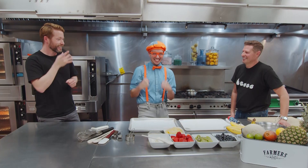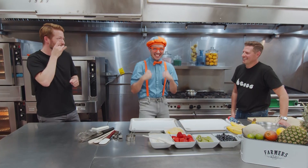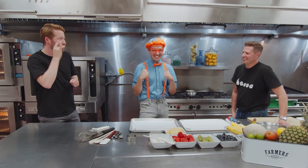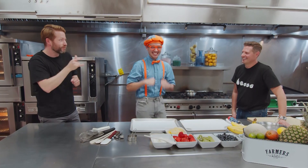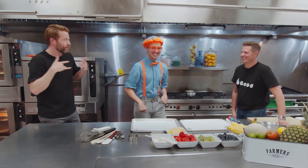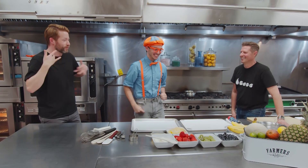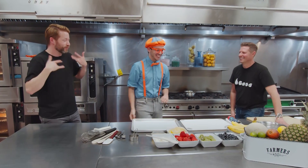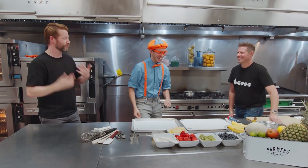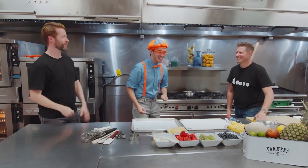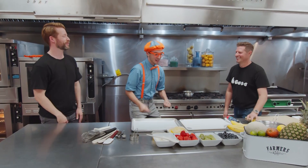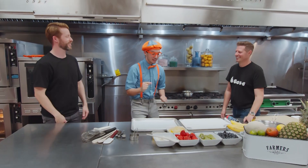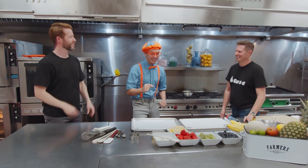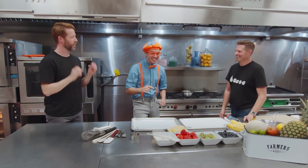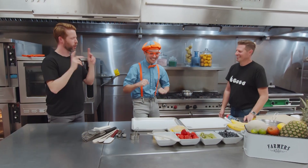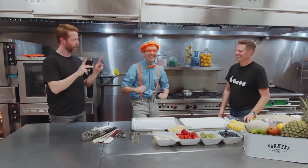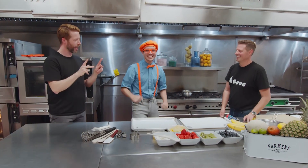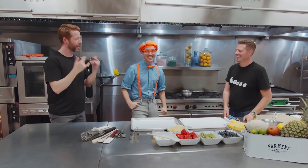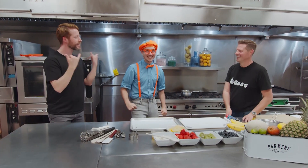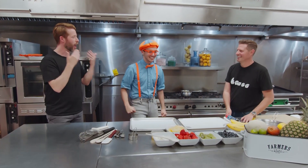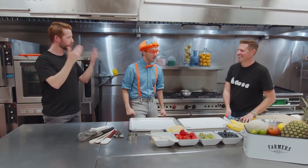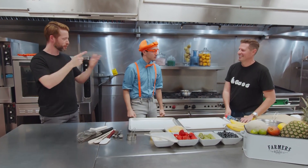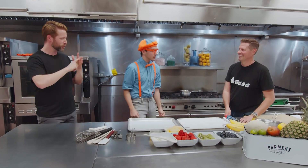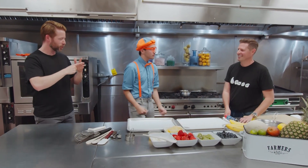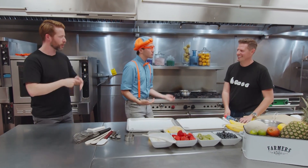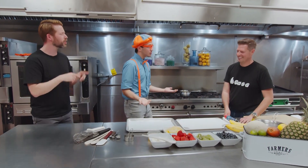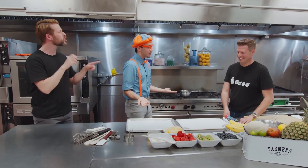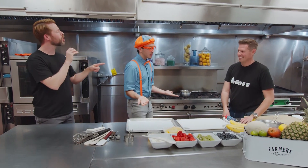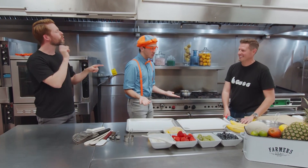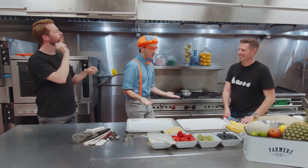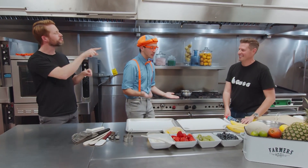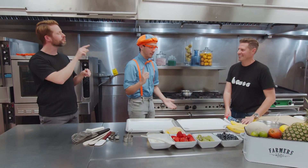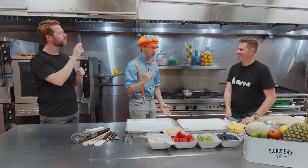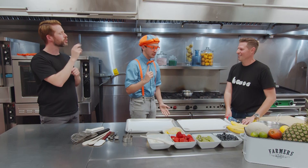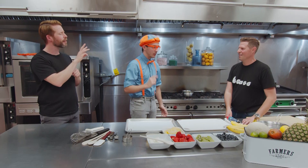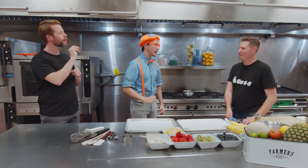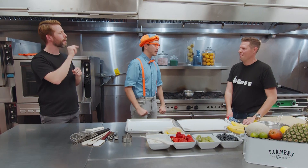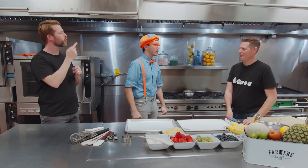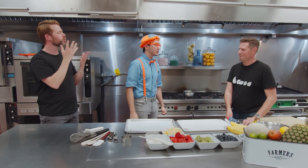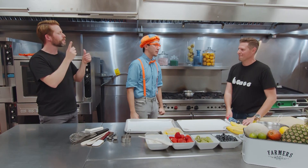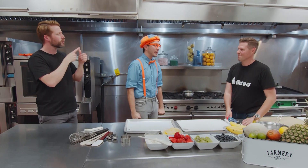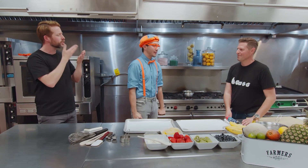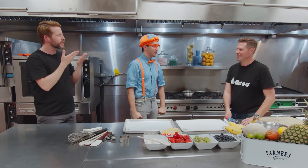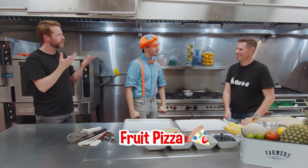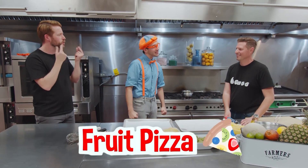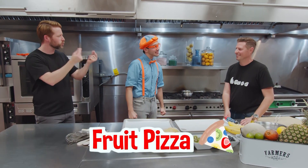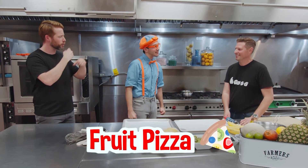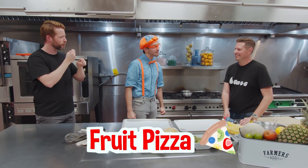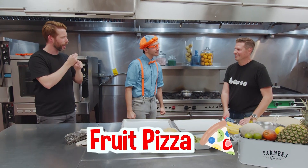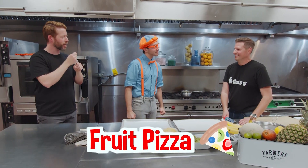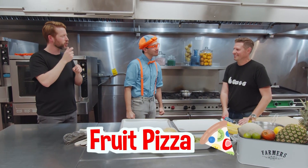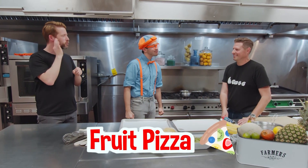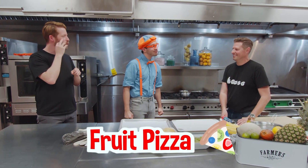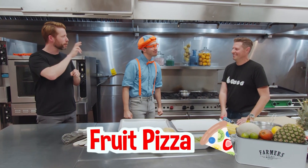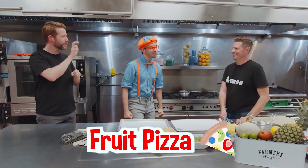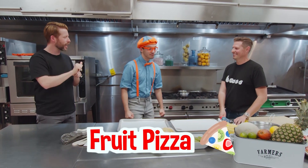delicious! Okay, let's get started! So, Chef Matthew, what's the first thing we need to do to make the fruit pizza?